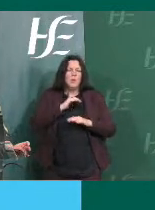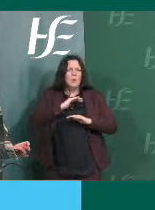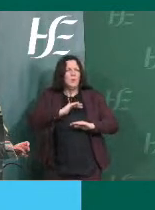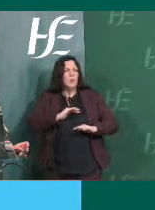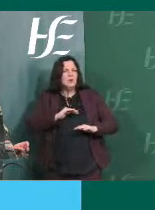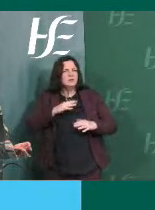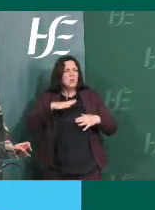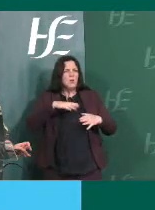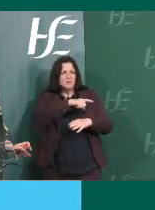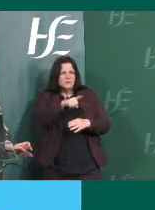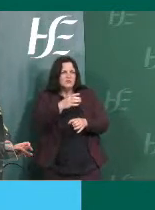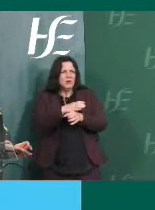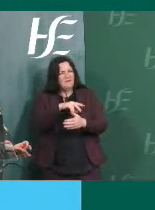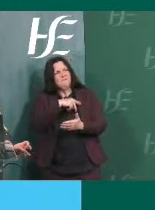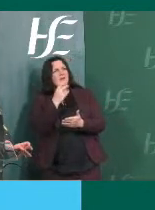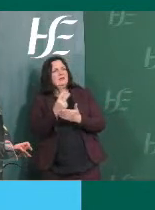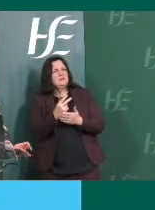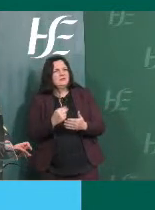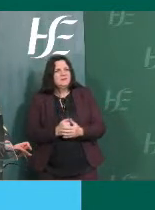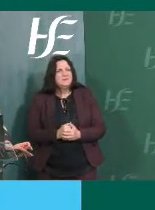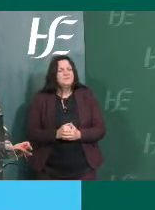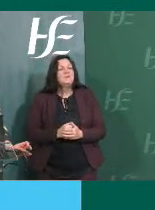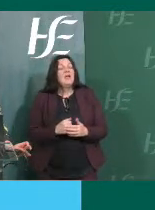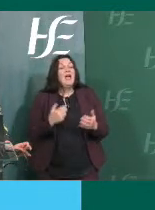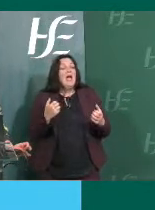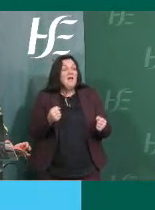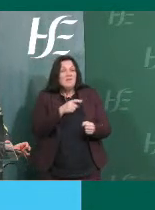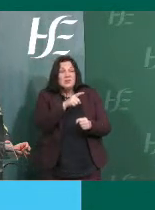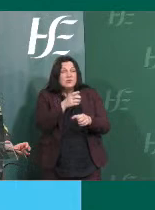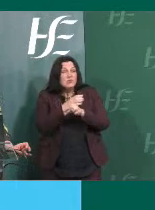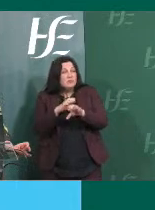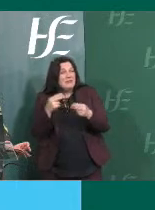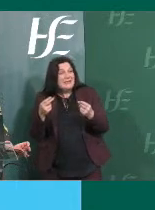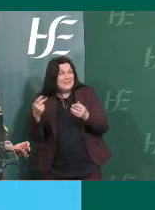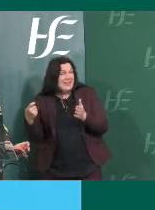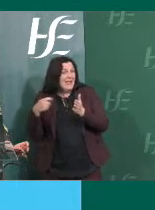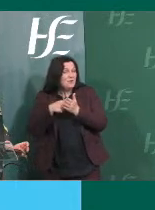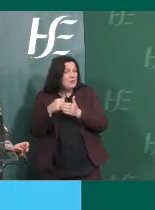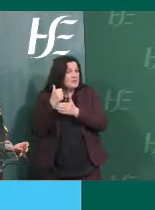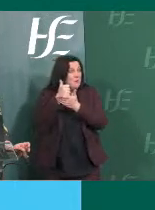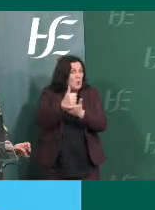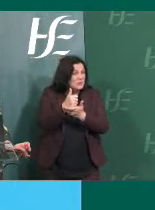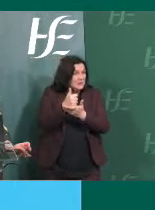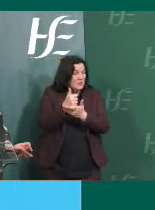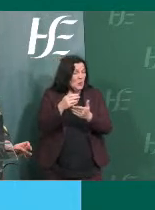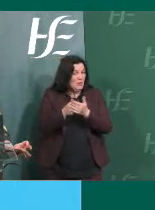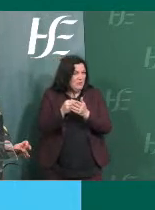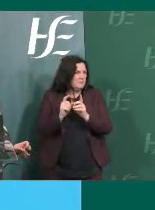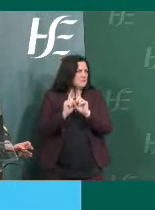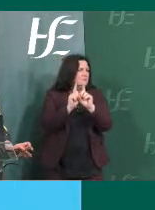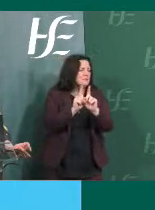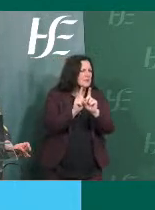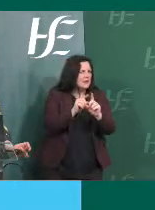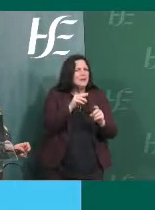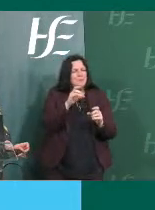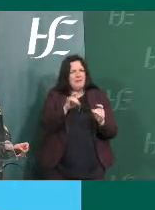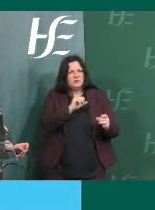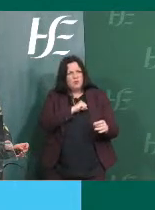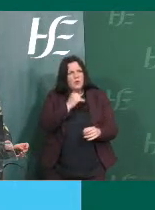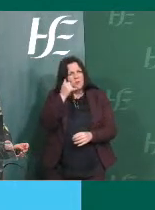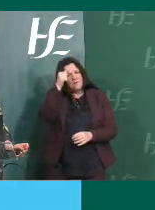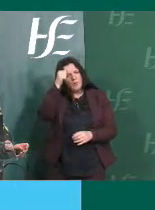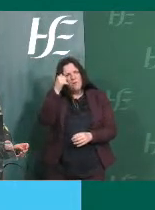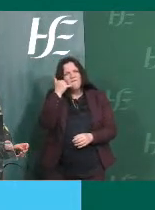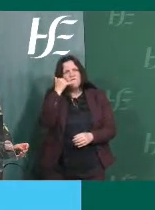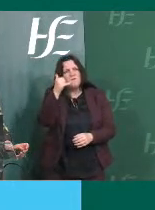child fainting. And if parents have children who need additional support with their vaccinations, it's important that they know to phone HSE